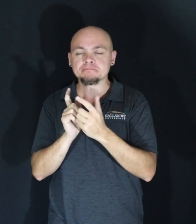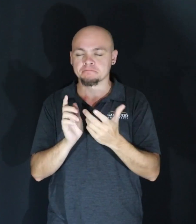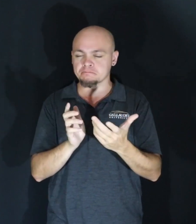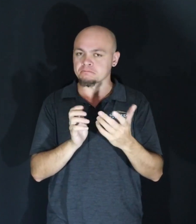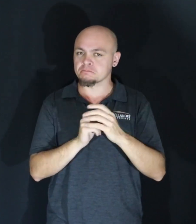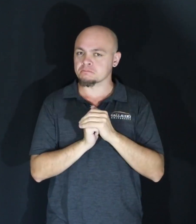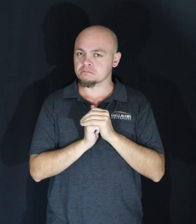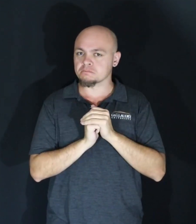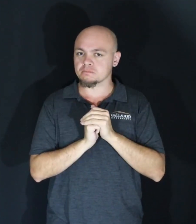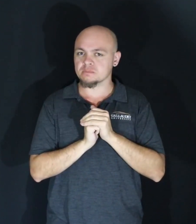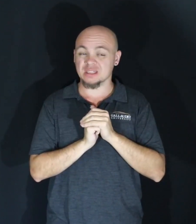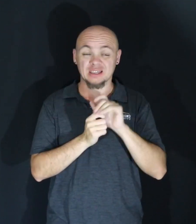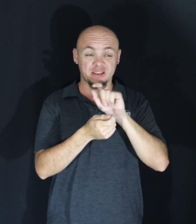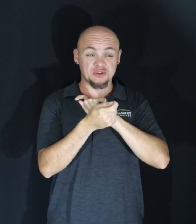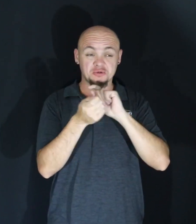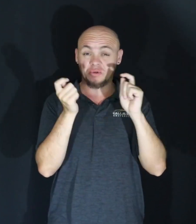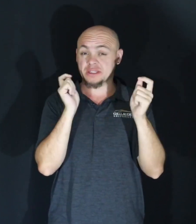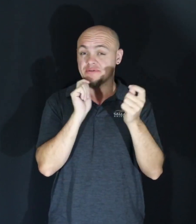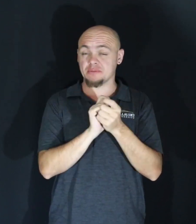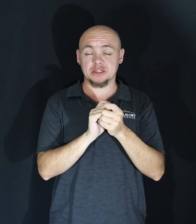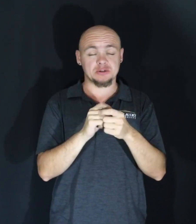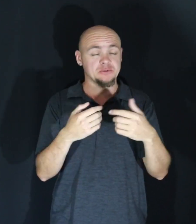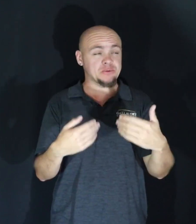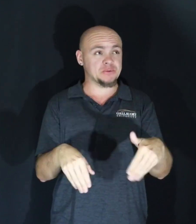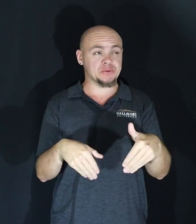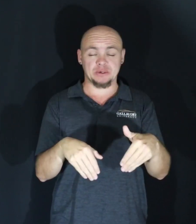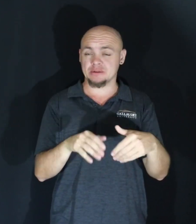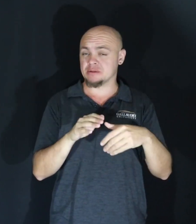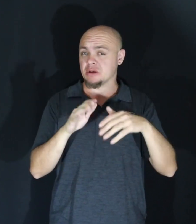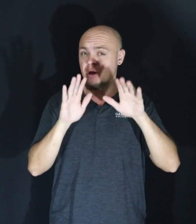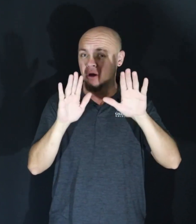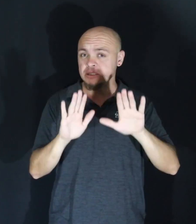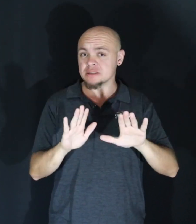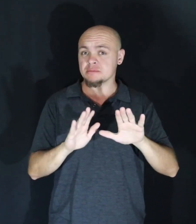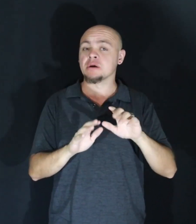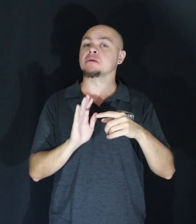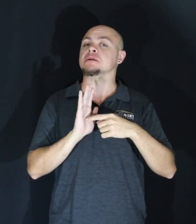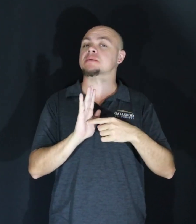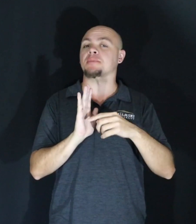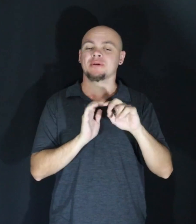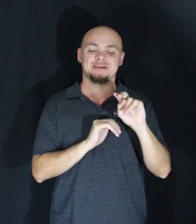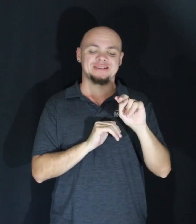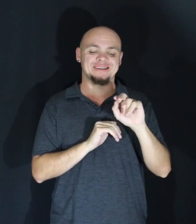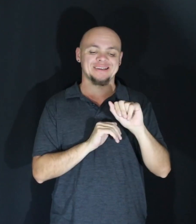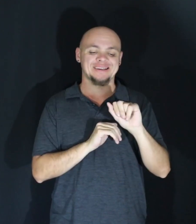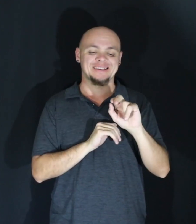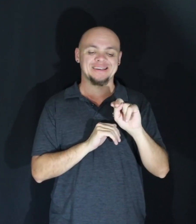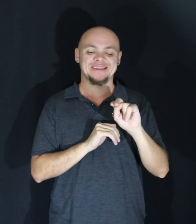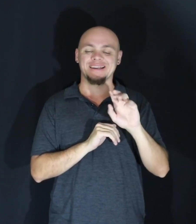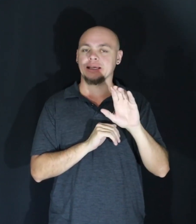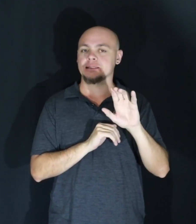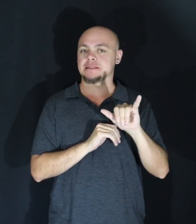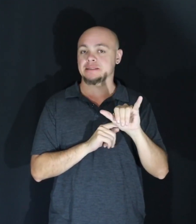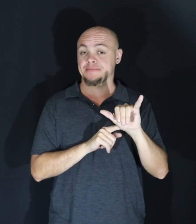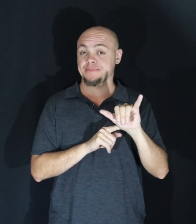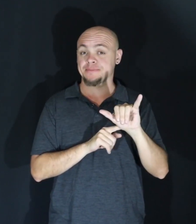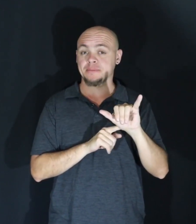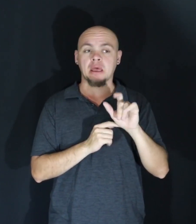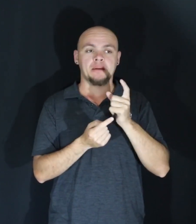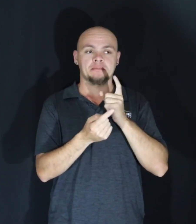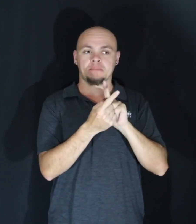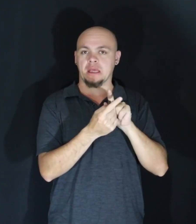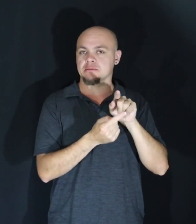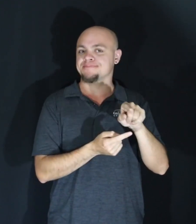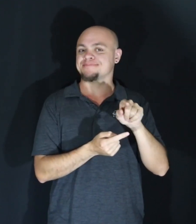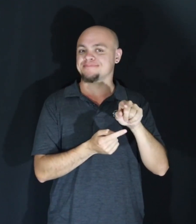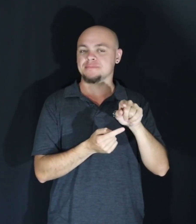tremendous transformations occur. Take, for example, Nancy. When I first met her, she was ready to give up. She